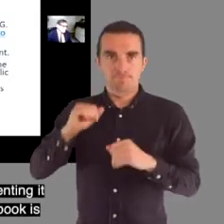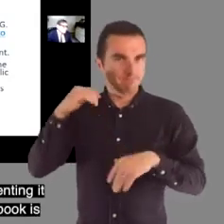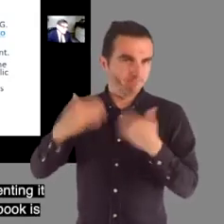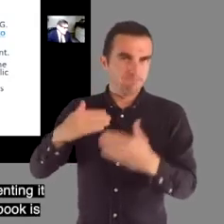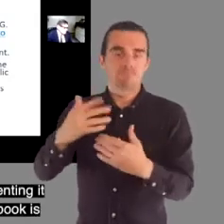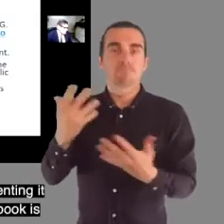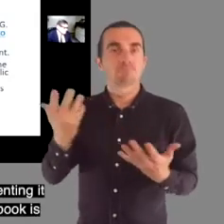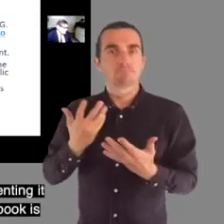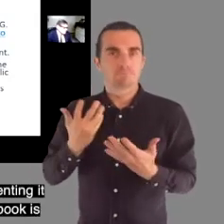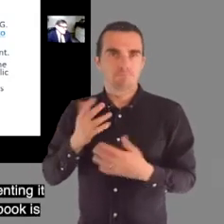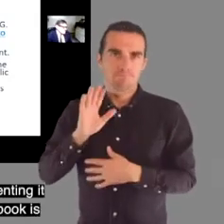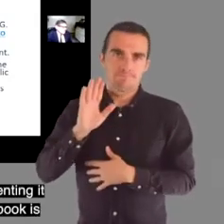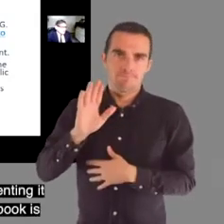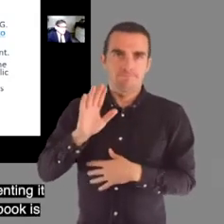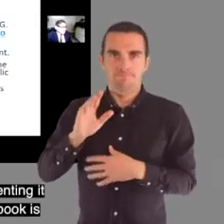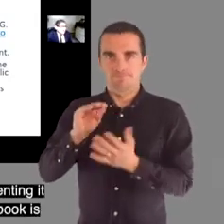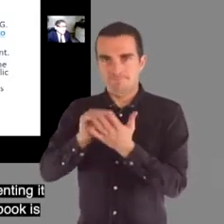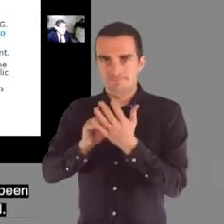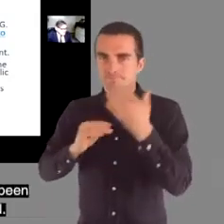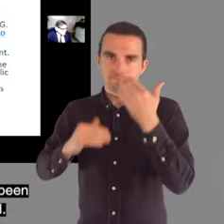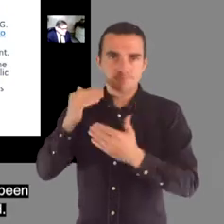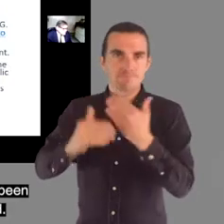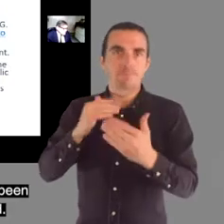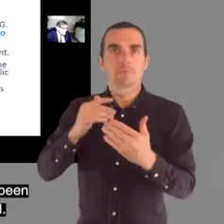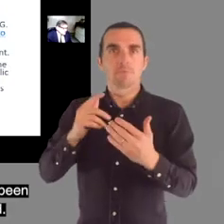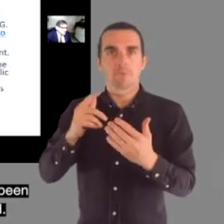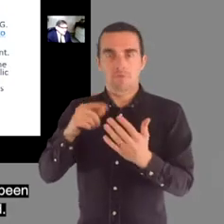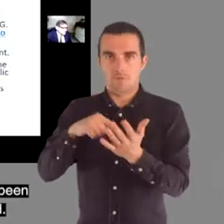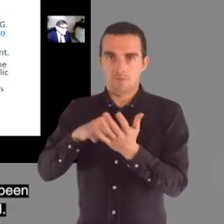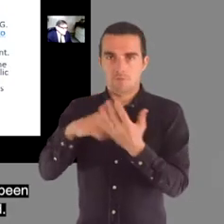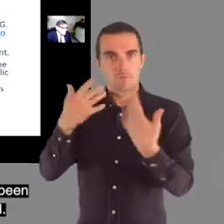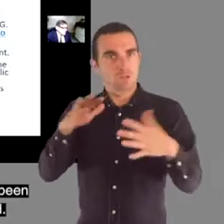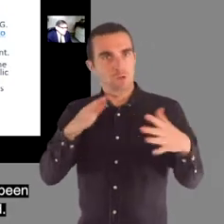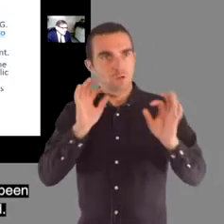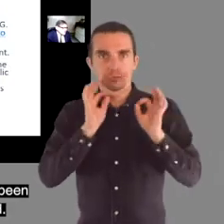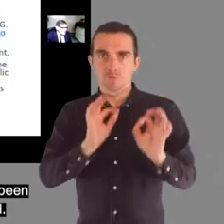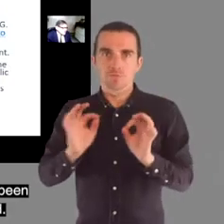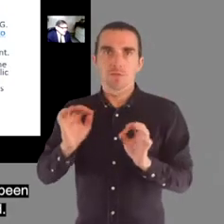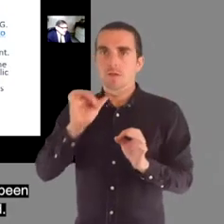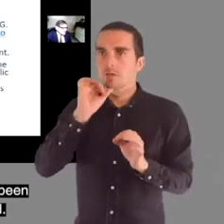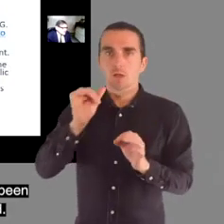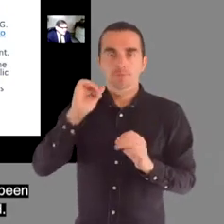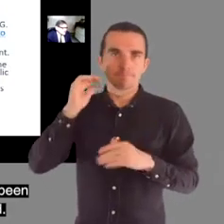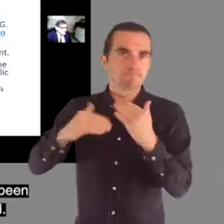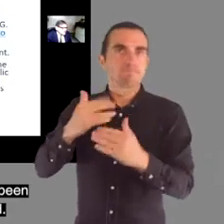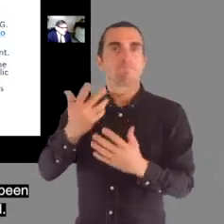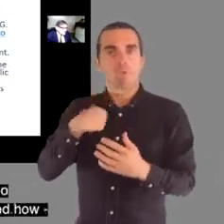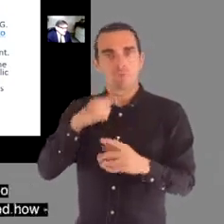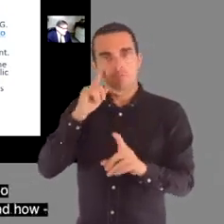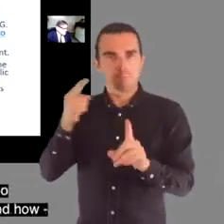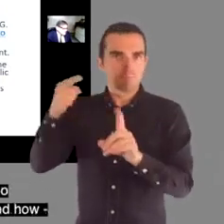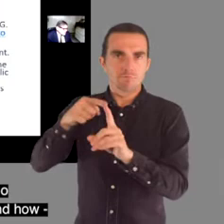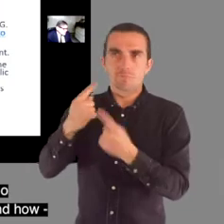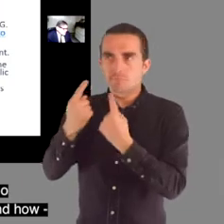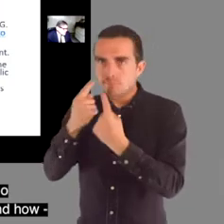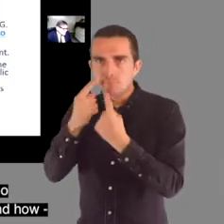actually implemented, because, of course, the statute book is littered with legislation that's been passed but is not enacted. So